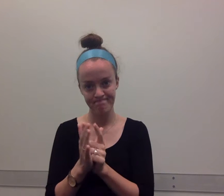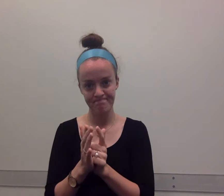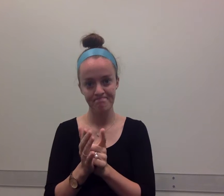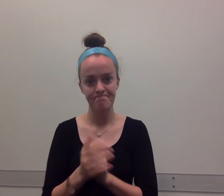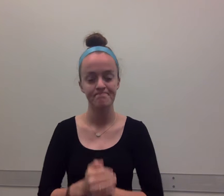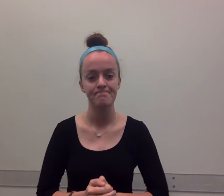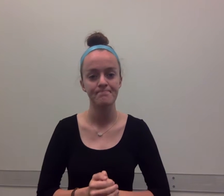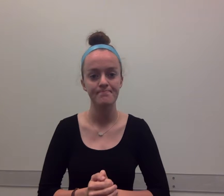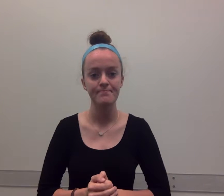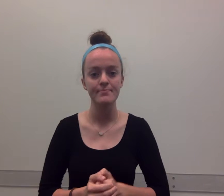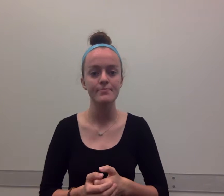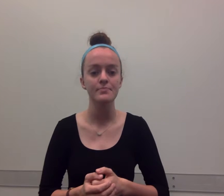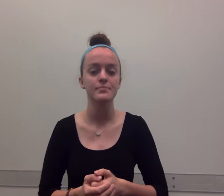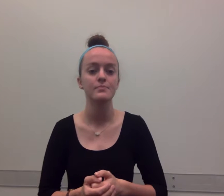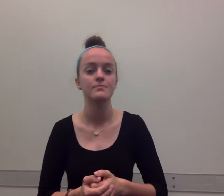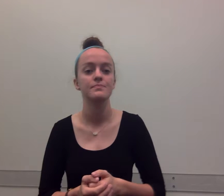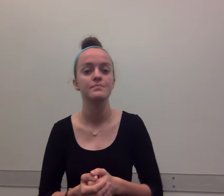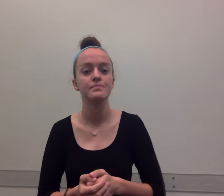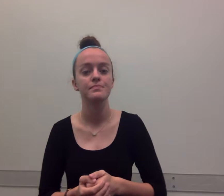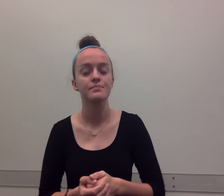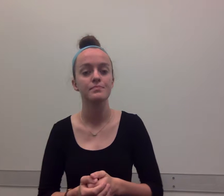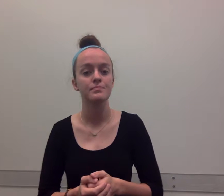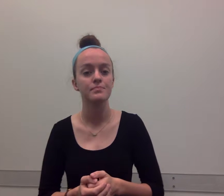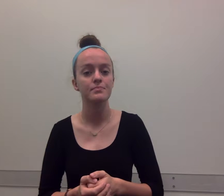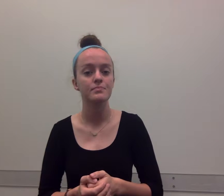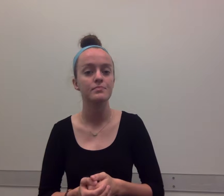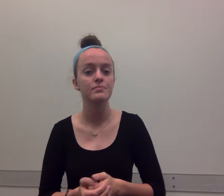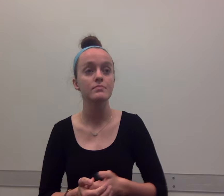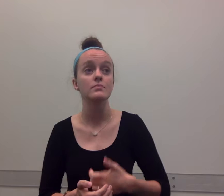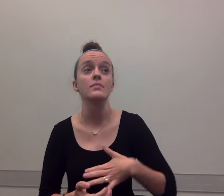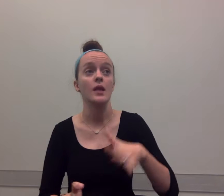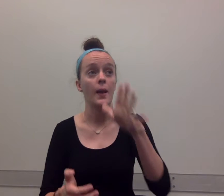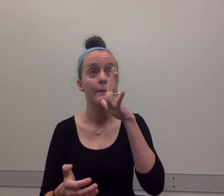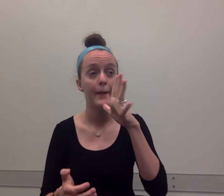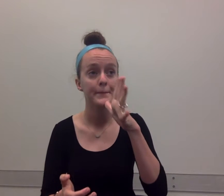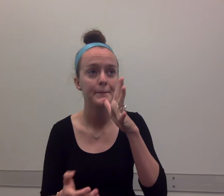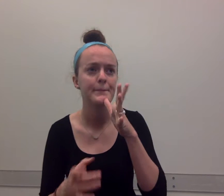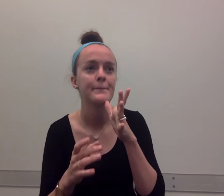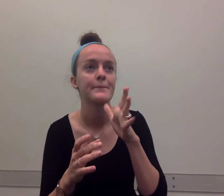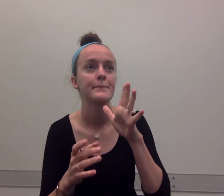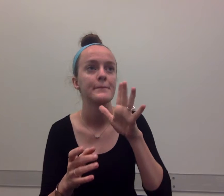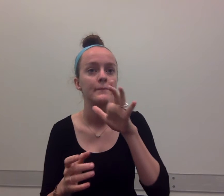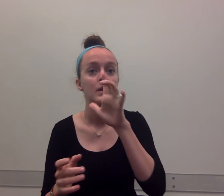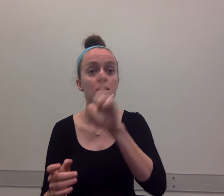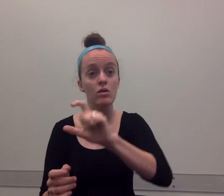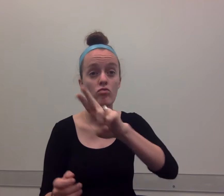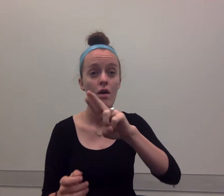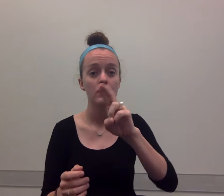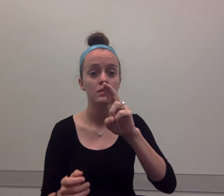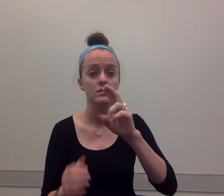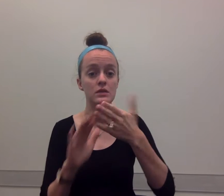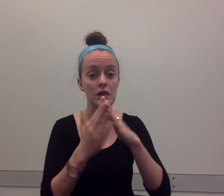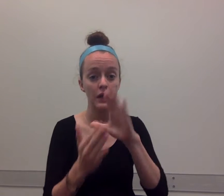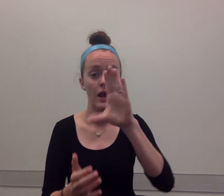mom signs and interprets at the Little Rock City Council, and more than a few of those individuals are also